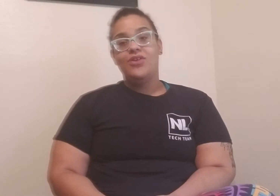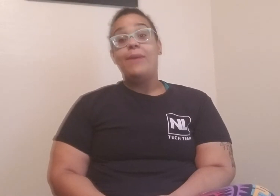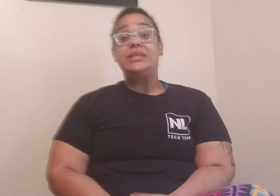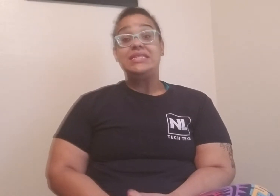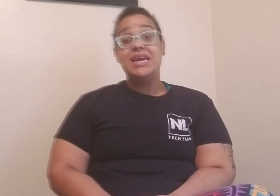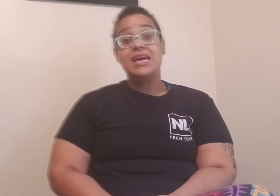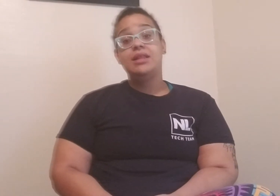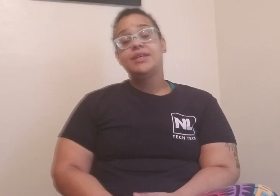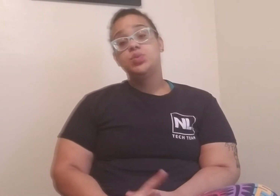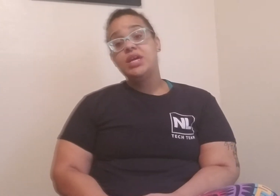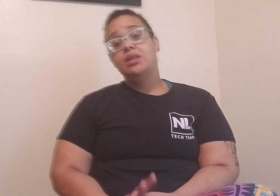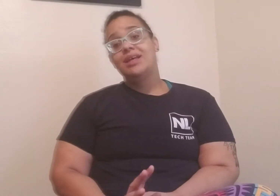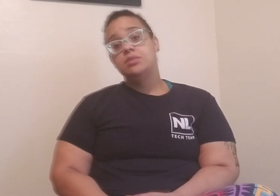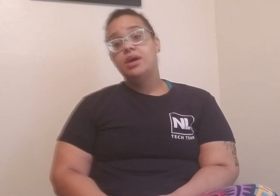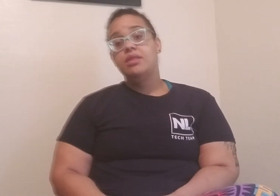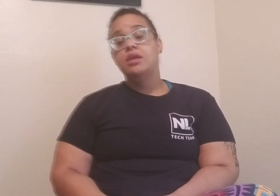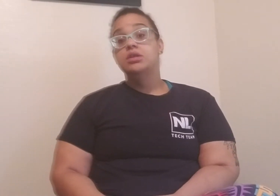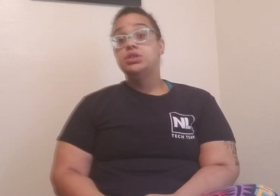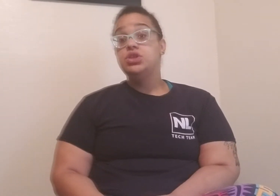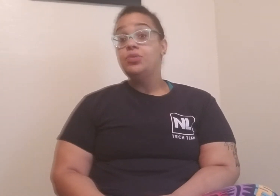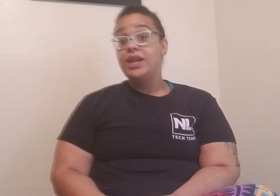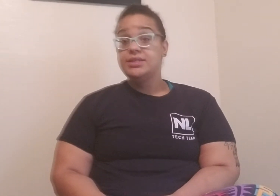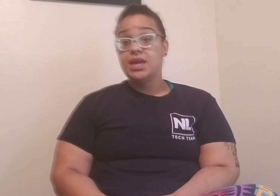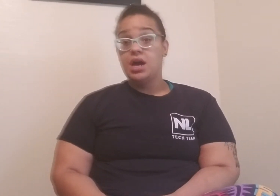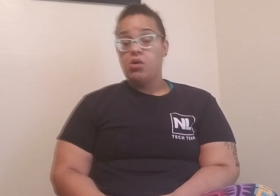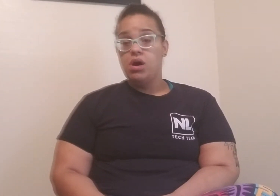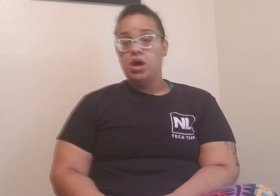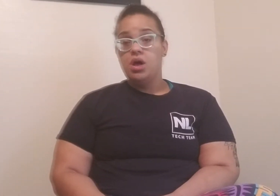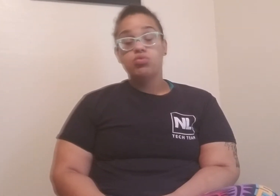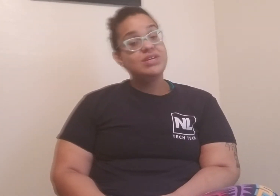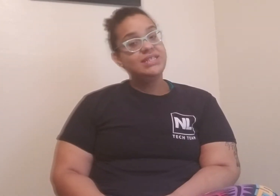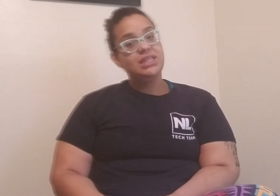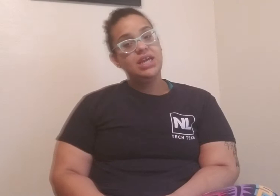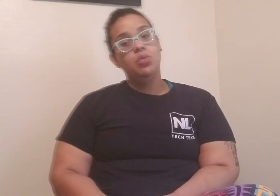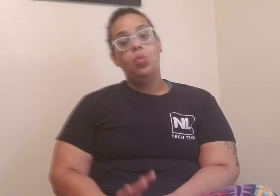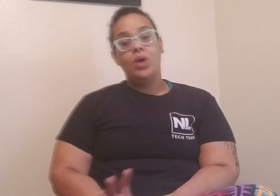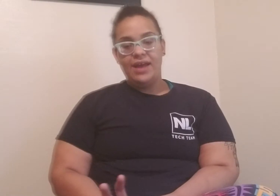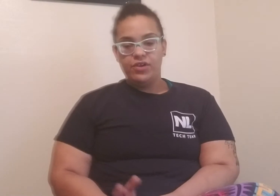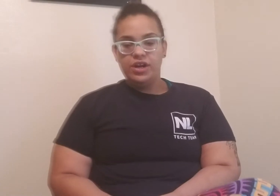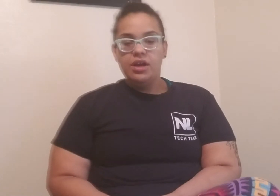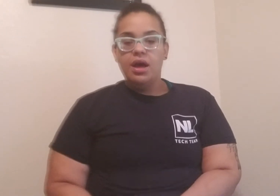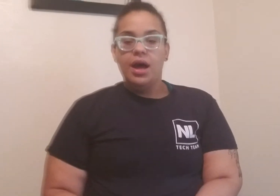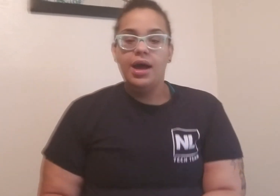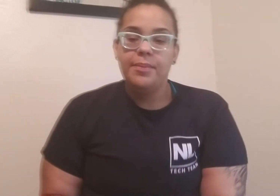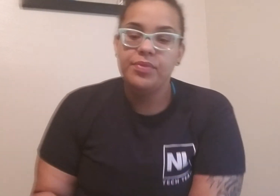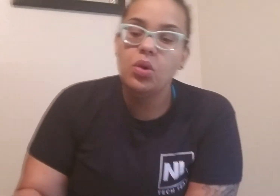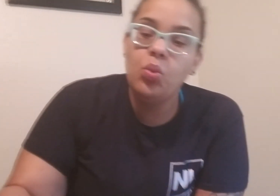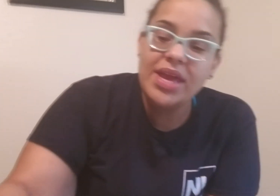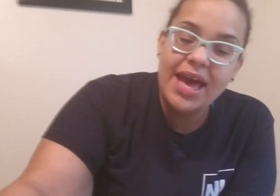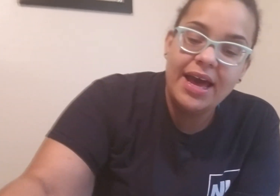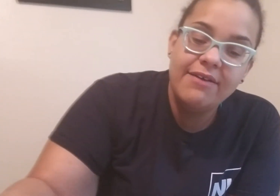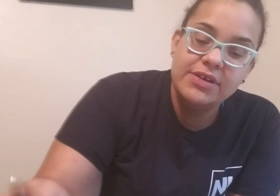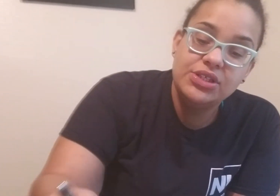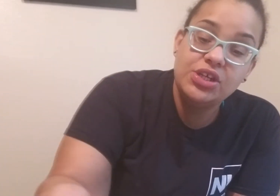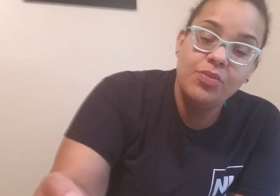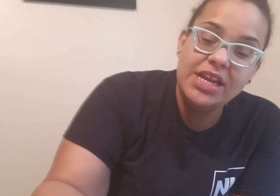happened today, last week, last month, 2 minutes ago, recently, whatever. We have so many